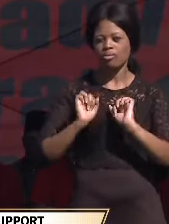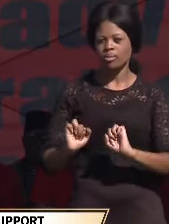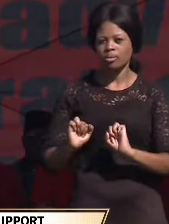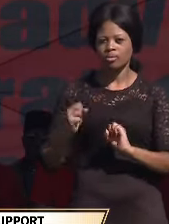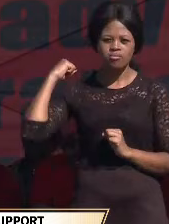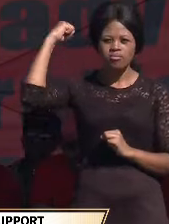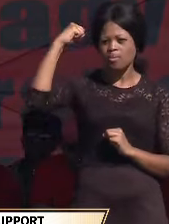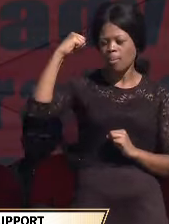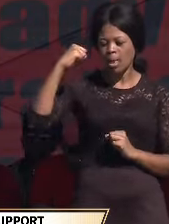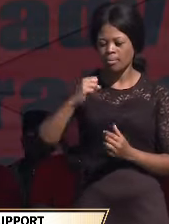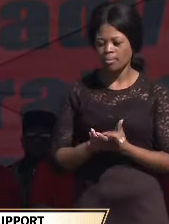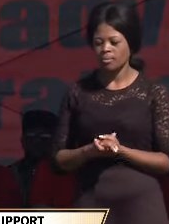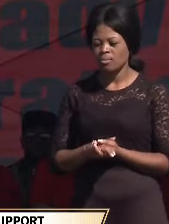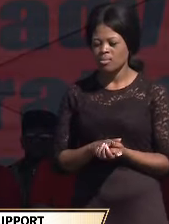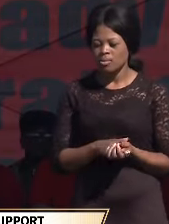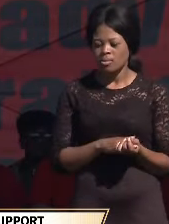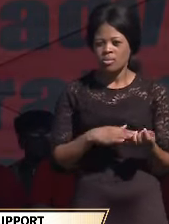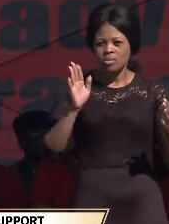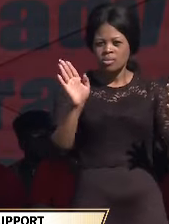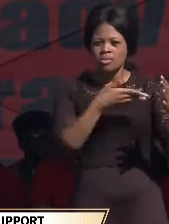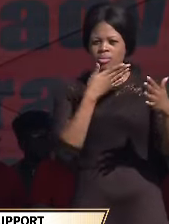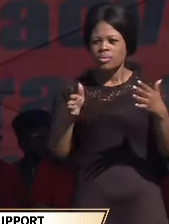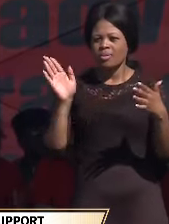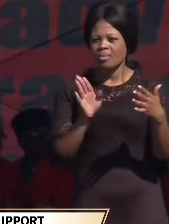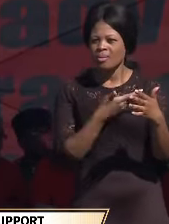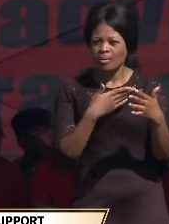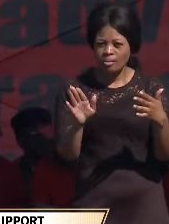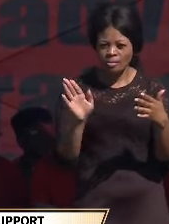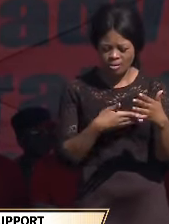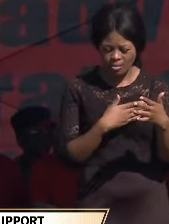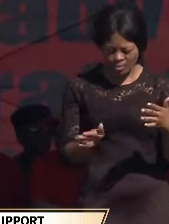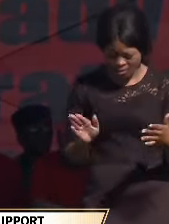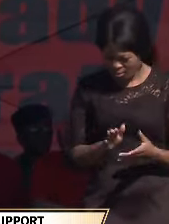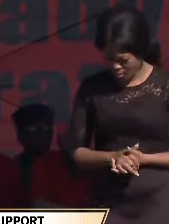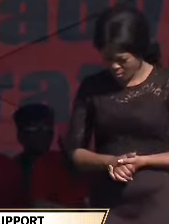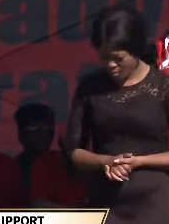I COSATU yasetshenzelwa.